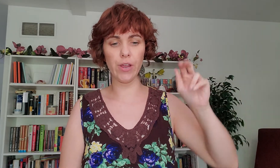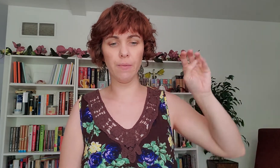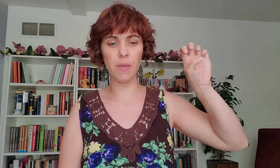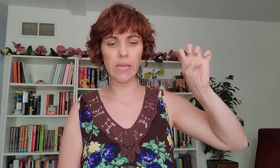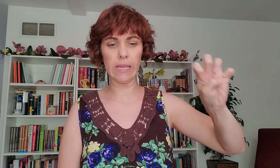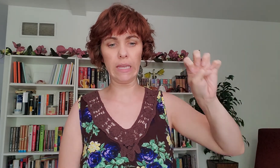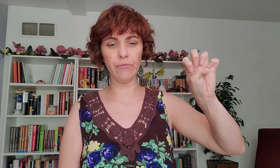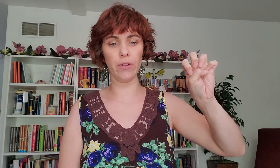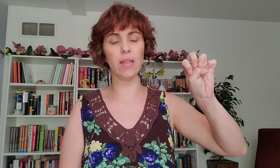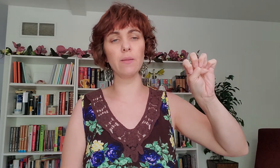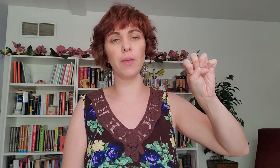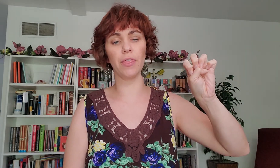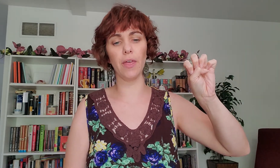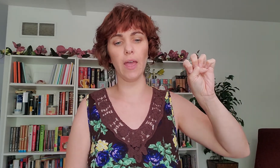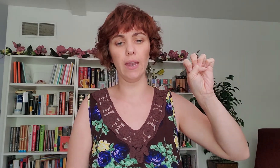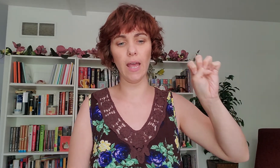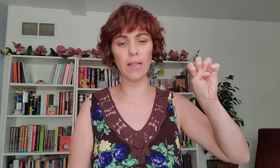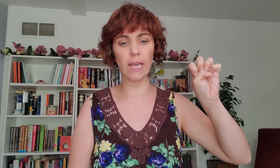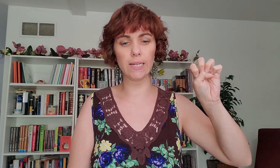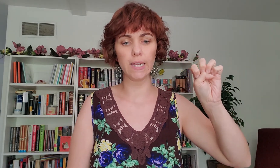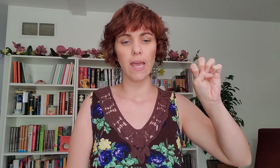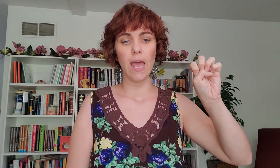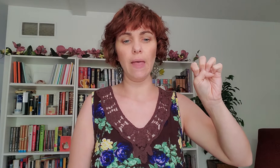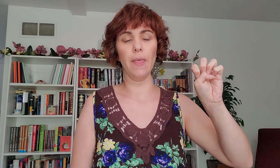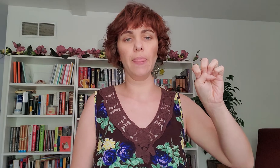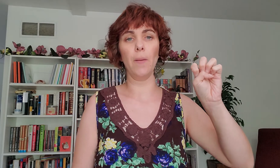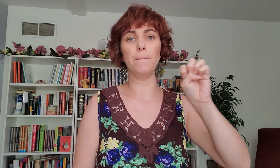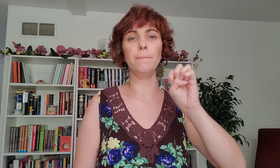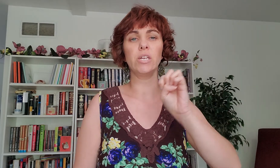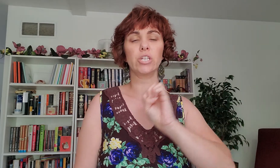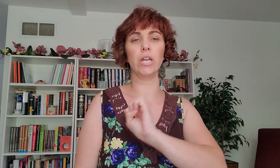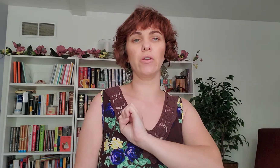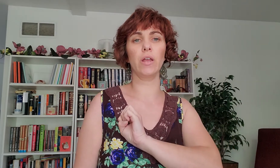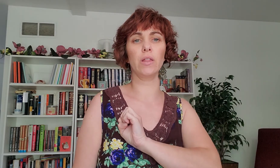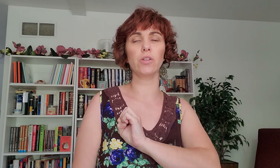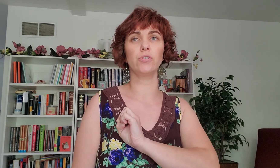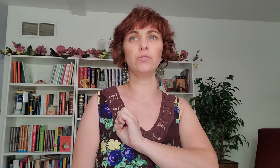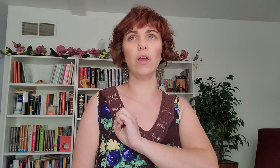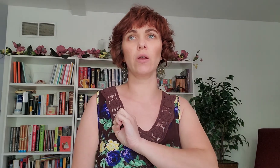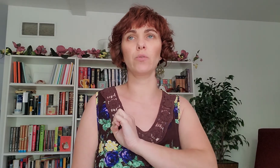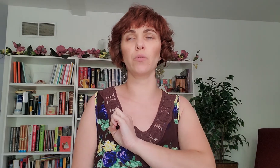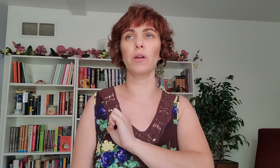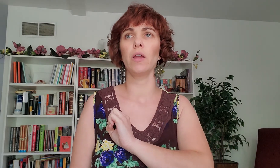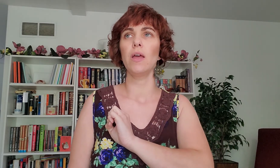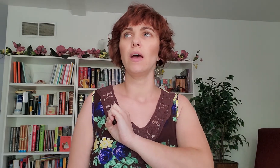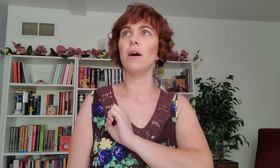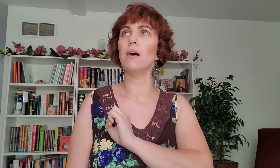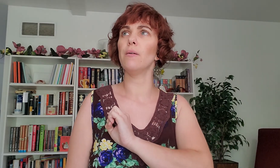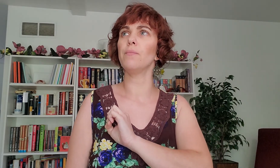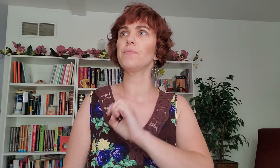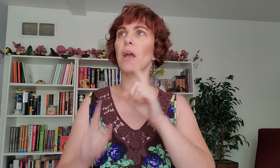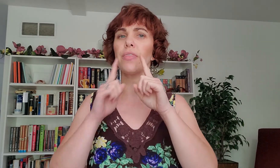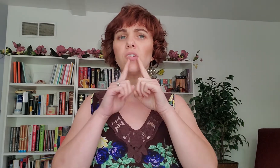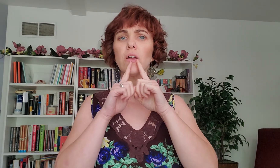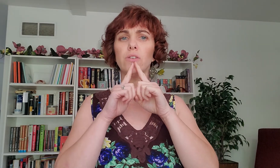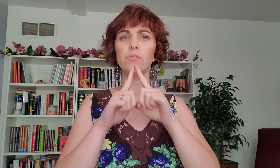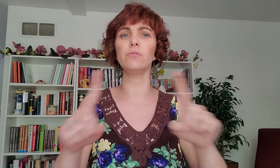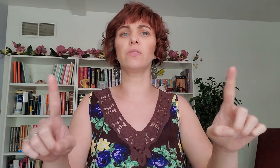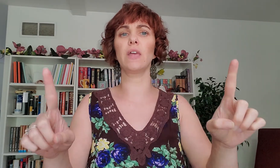Jim, E for Elizabeth, and Elliot. And then they're missionaries to Ecuador. I think I do this